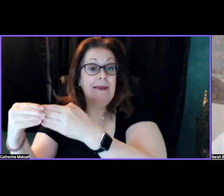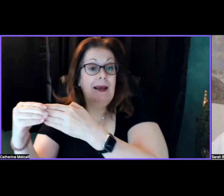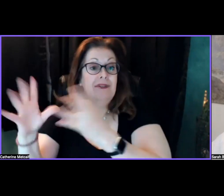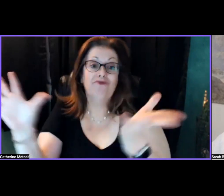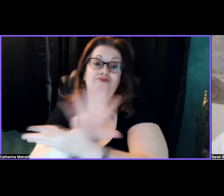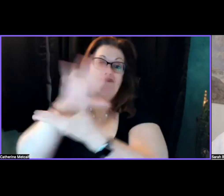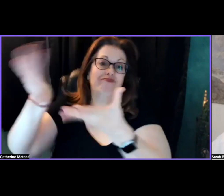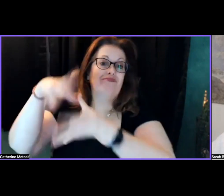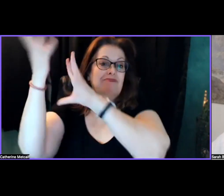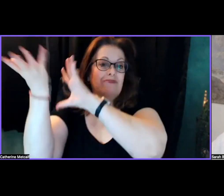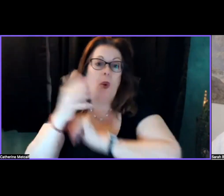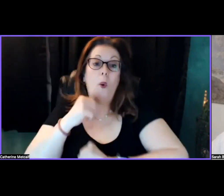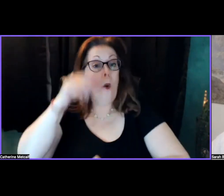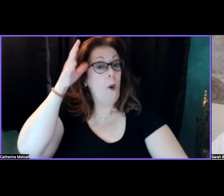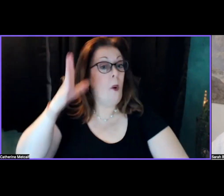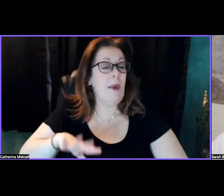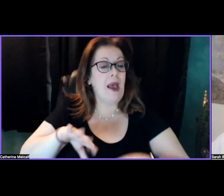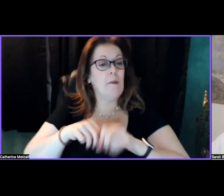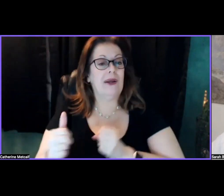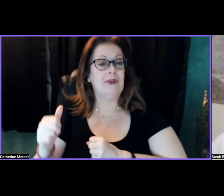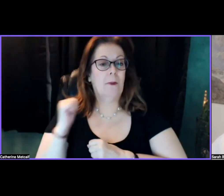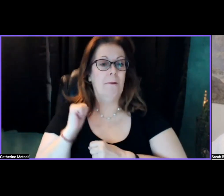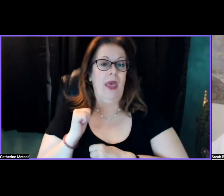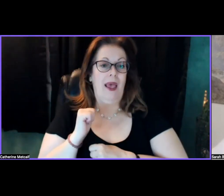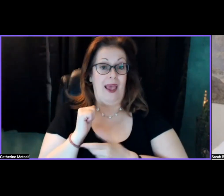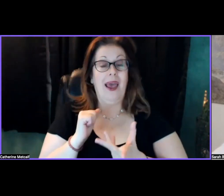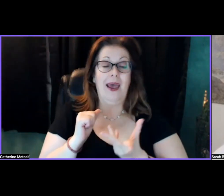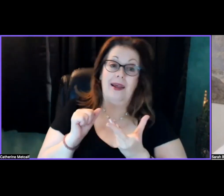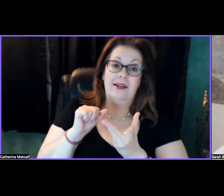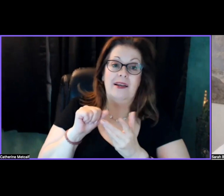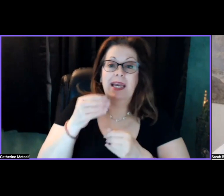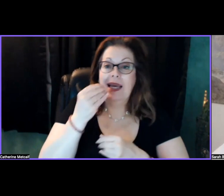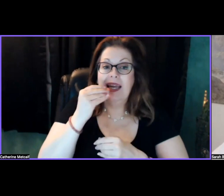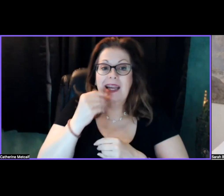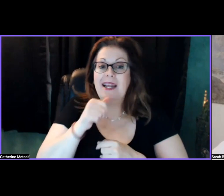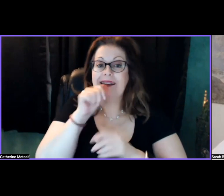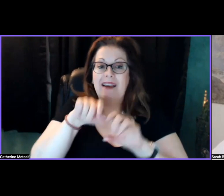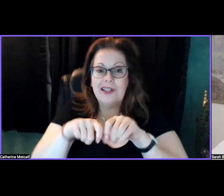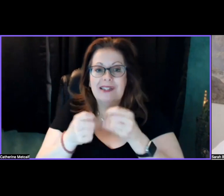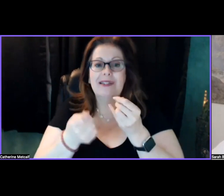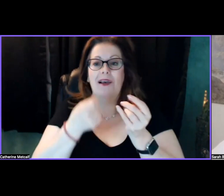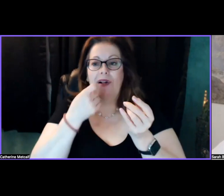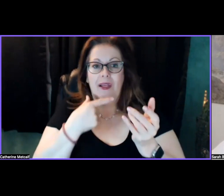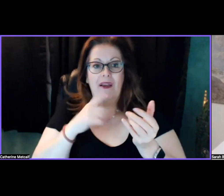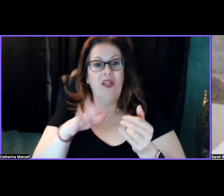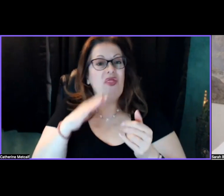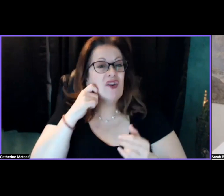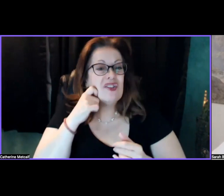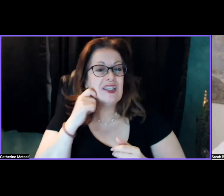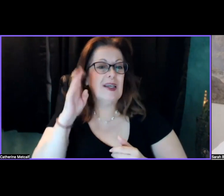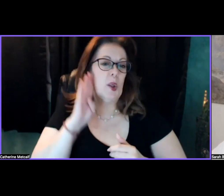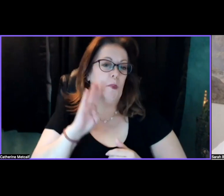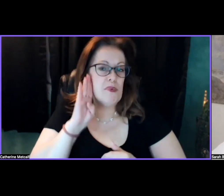old men break their backs beaking at pecans whose leather skin has already browned. The old